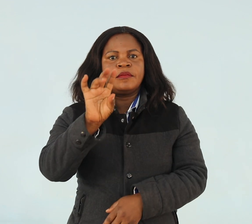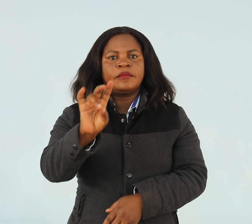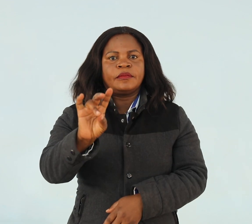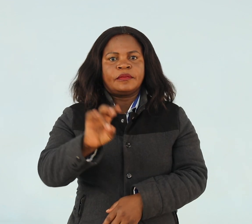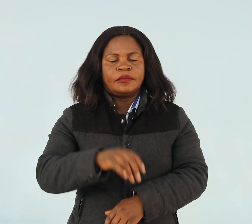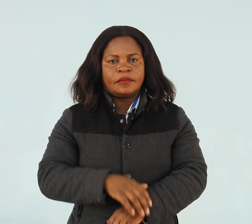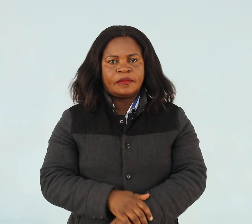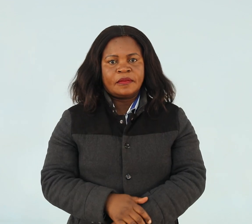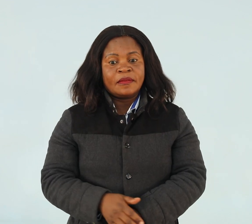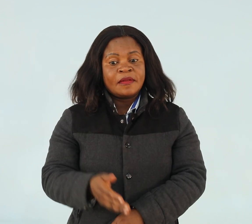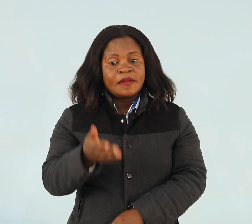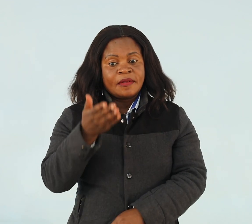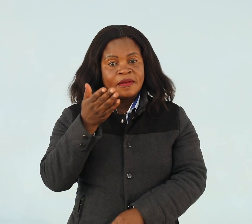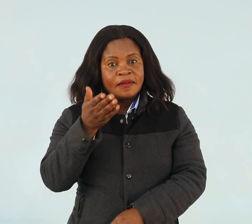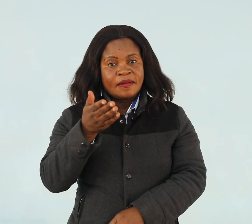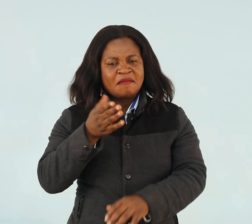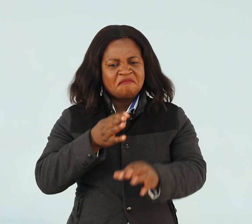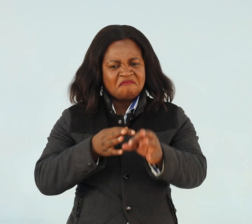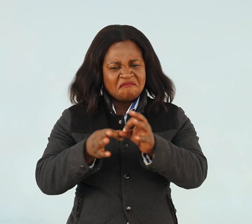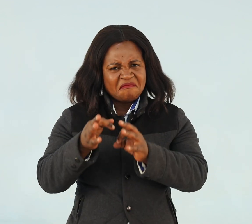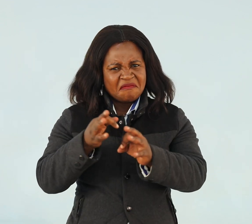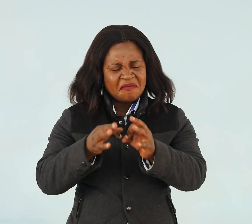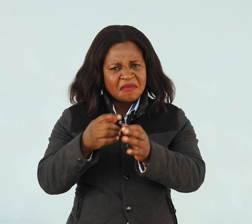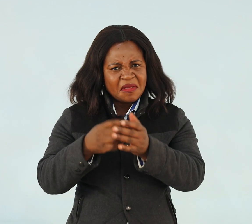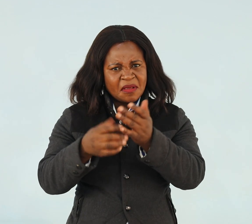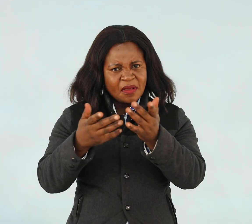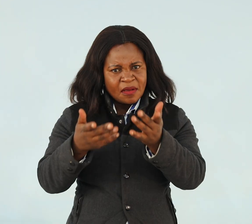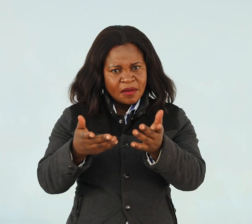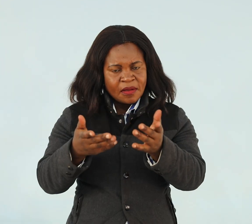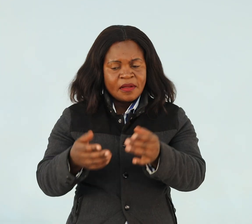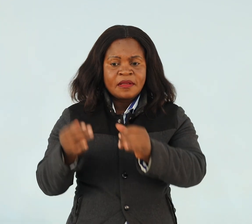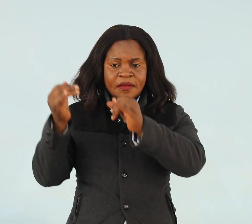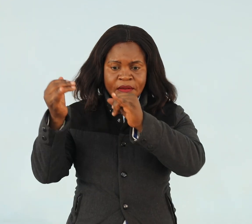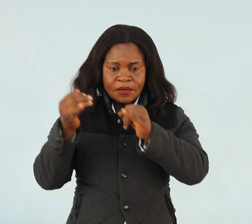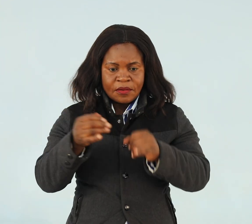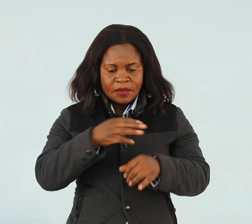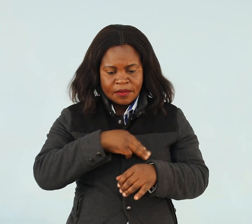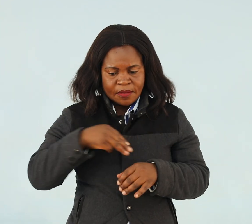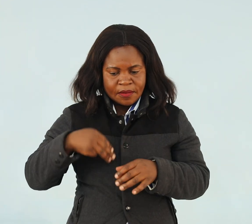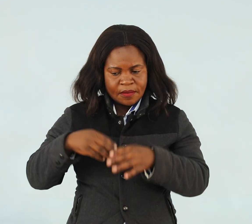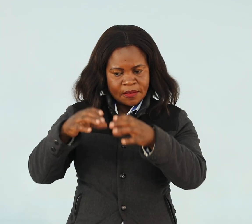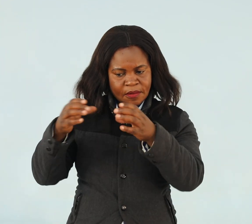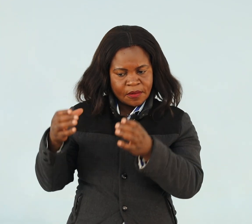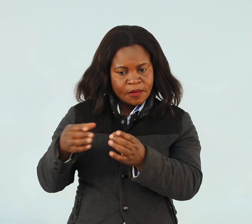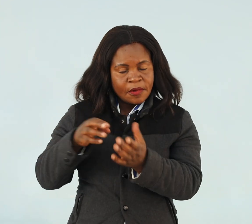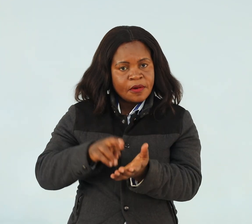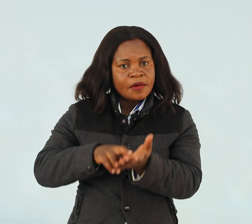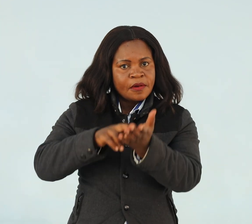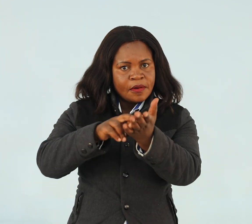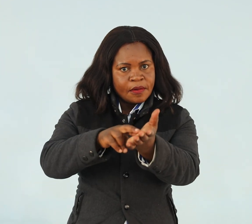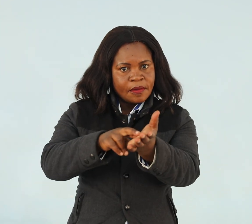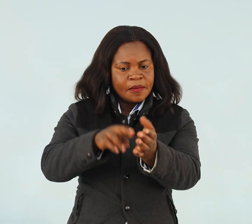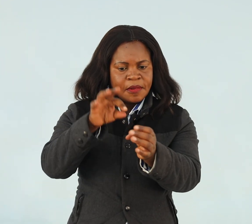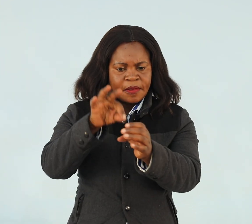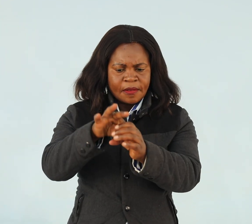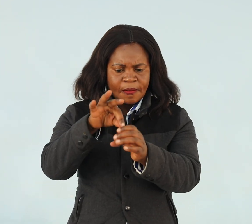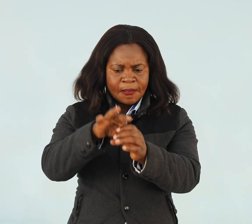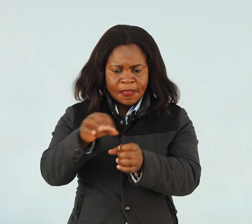This amendment introduces a mixed member proportional representation electoral system for